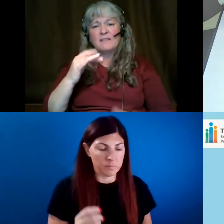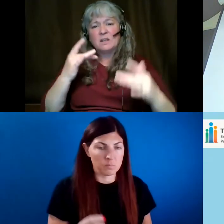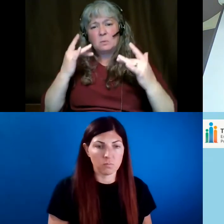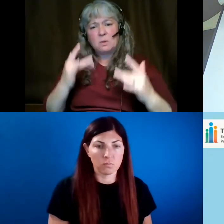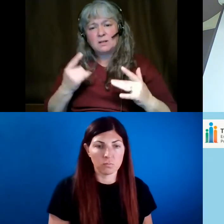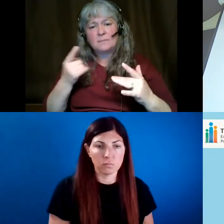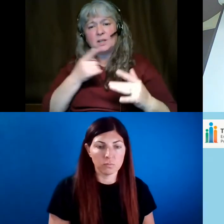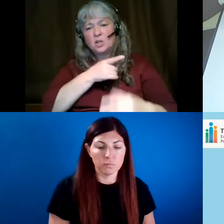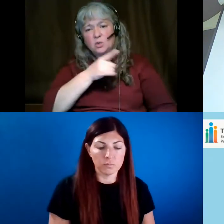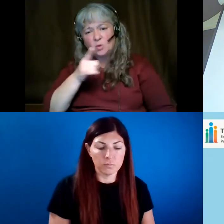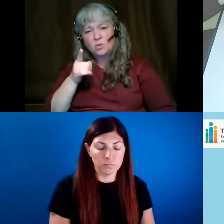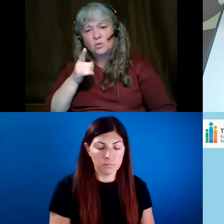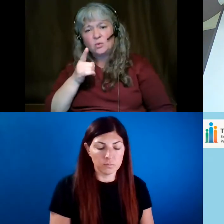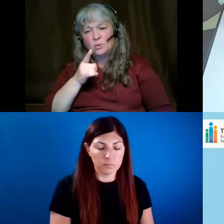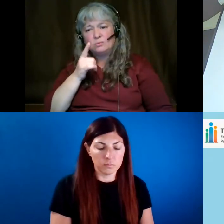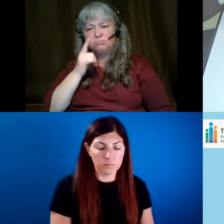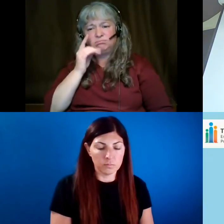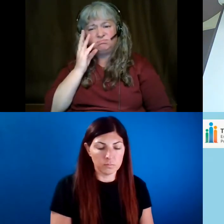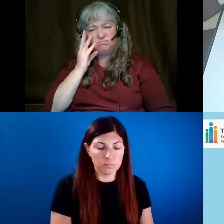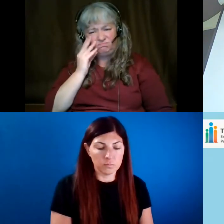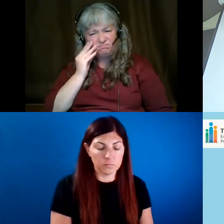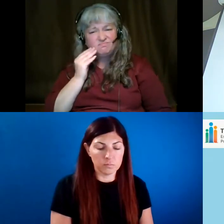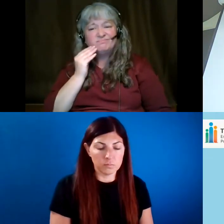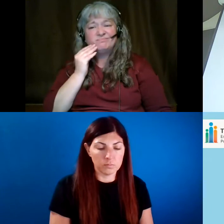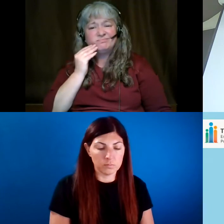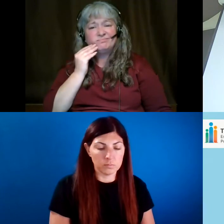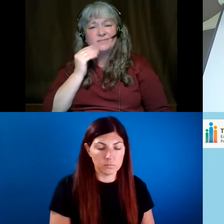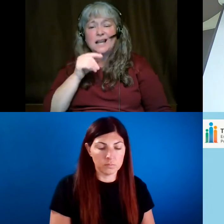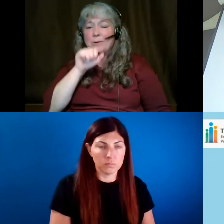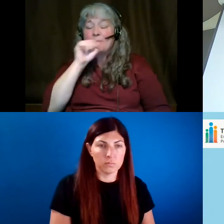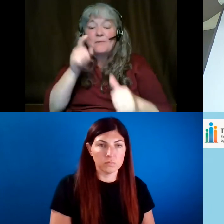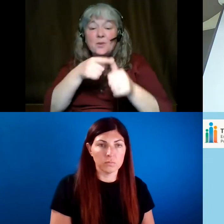through, I would love to be the first one to tell you that it gets better.